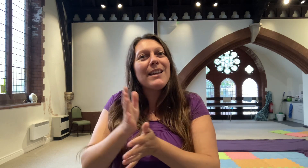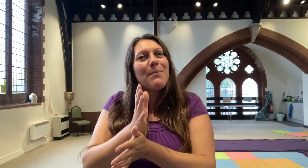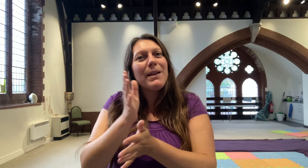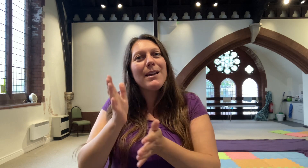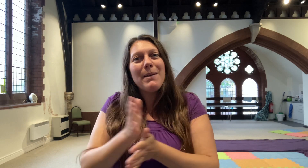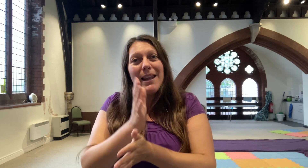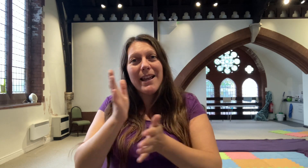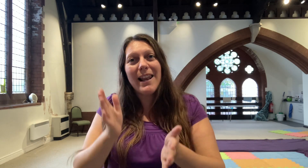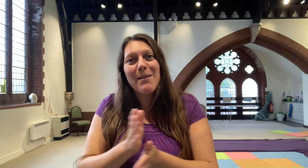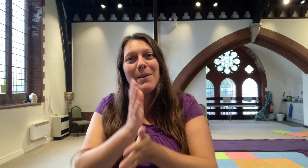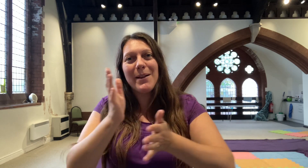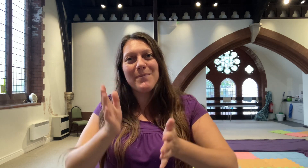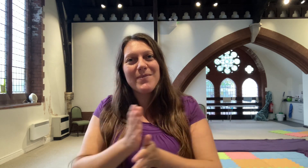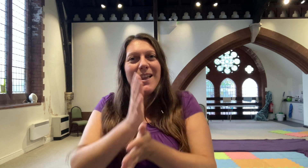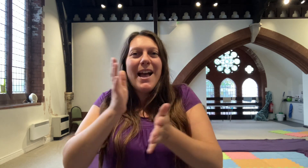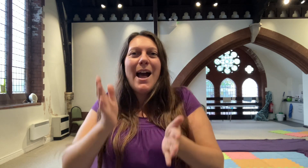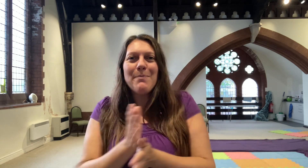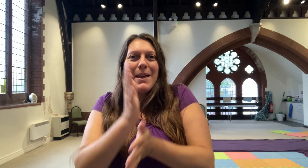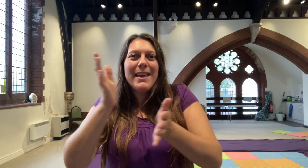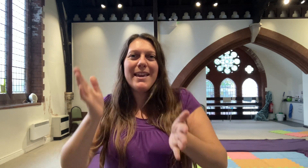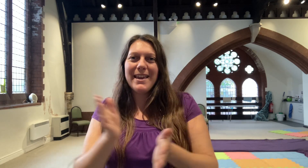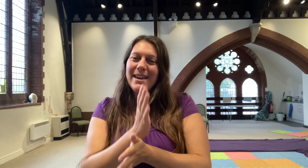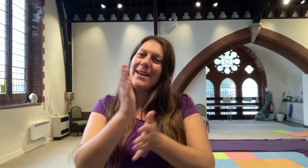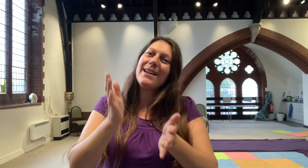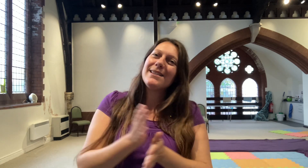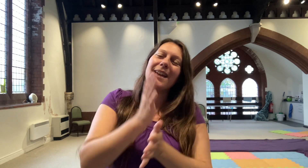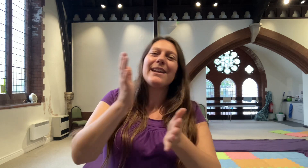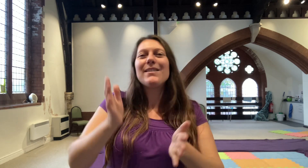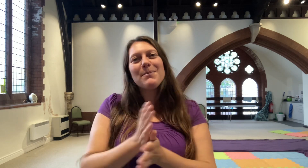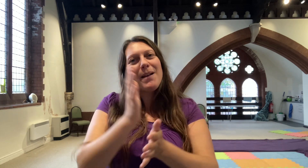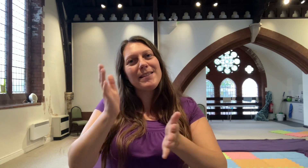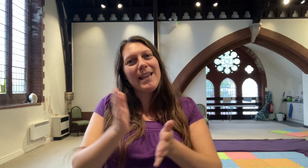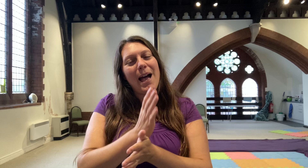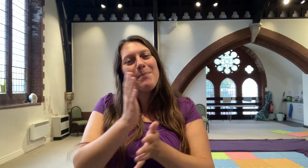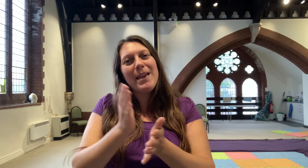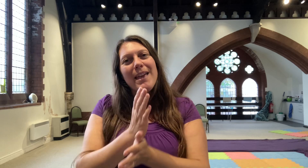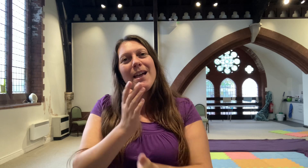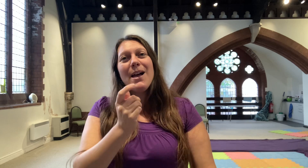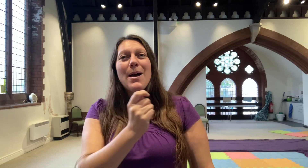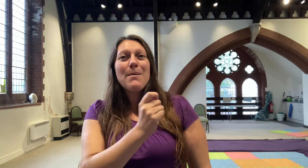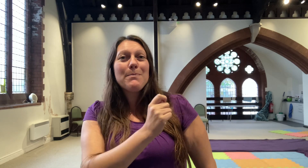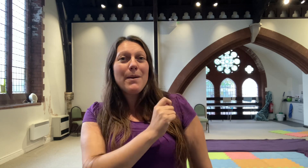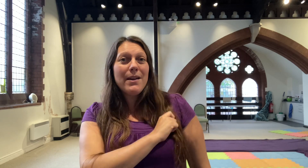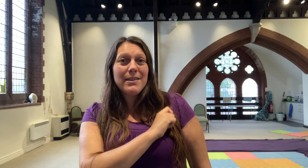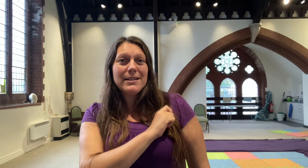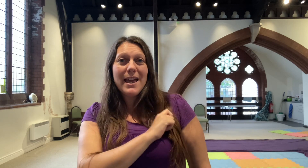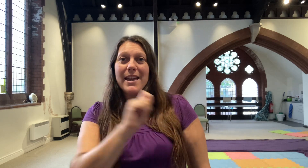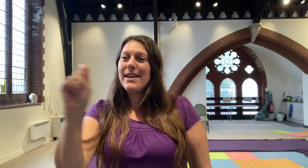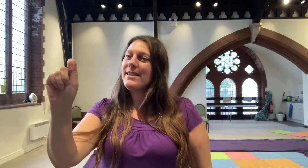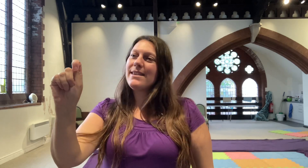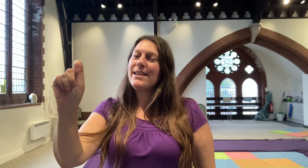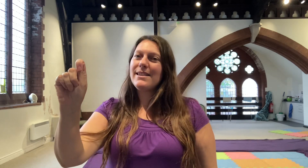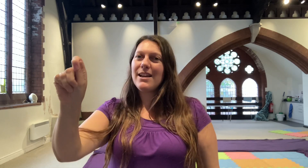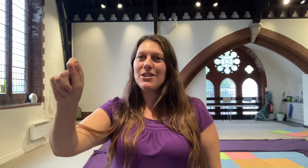tapping, a bit like clapping. Happy, it's like nice and bouncy, happy. Birthday is this hand